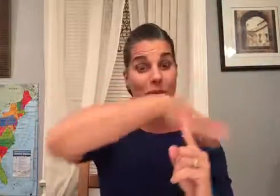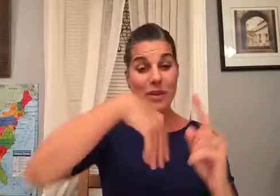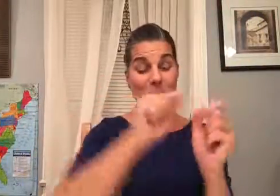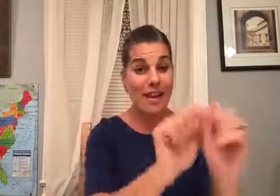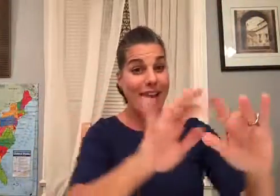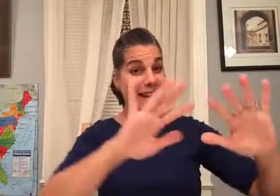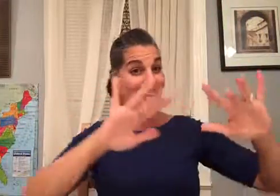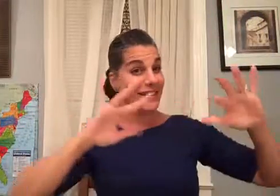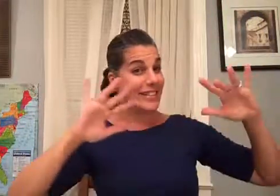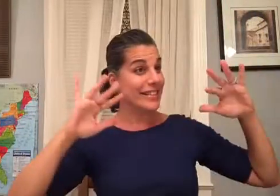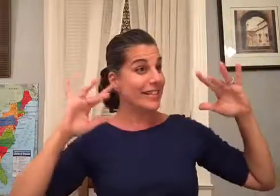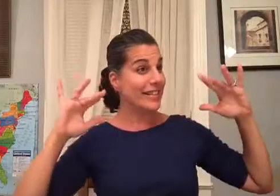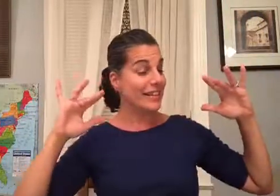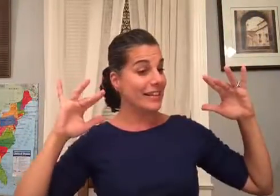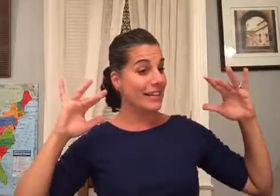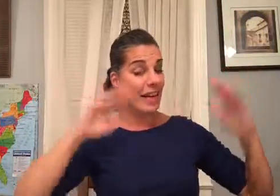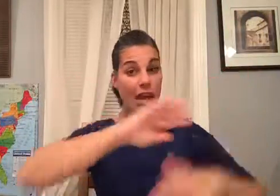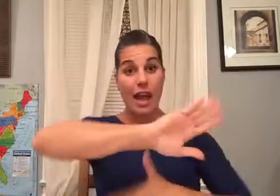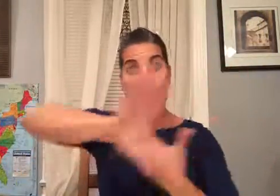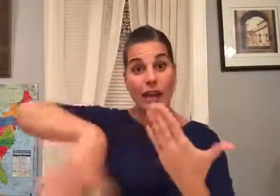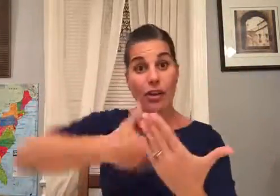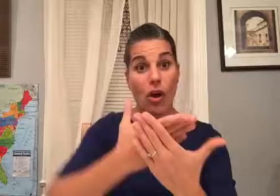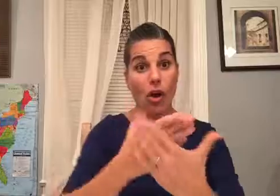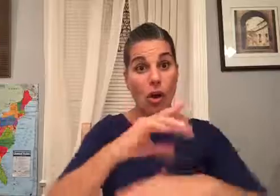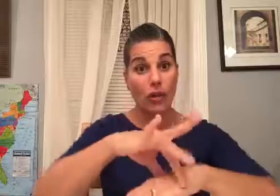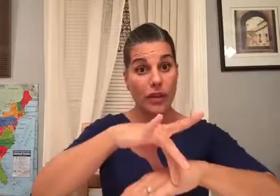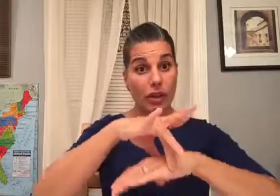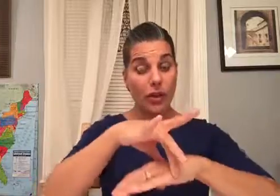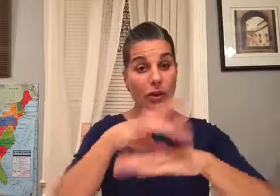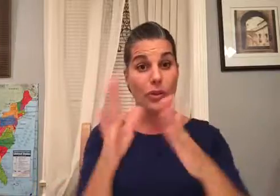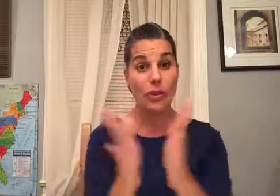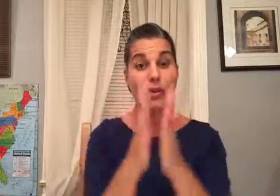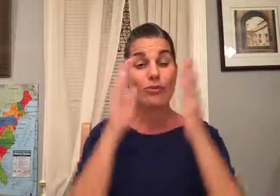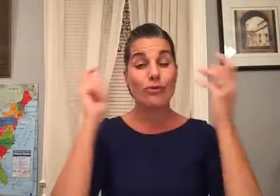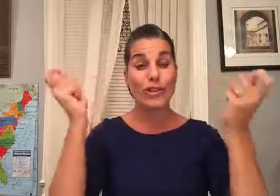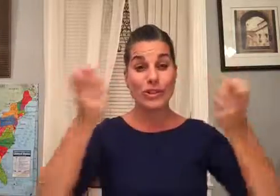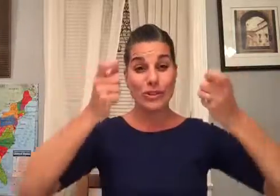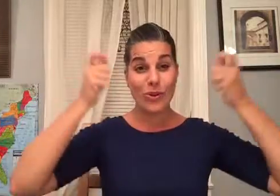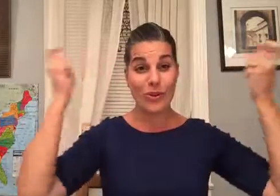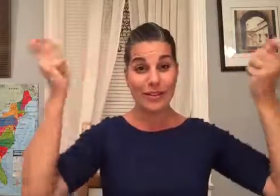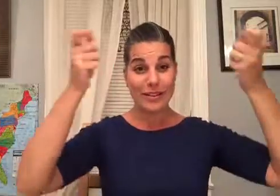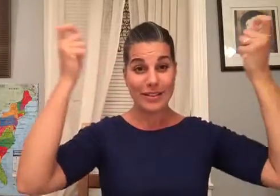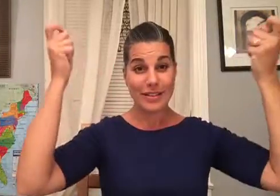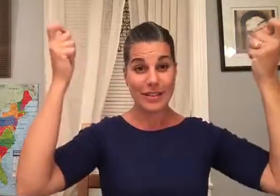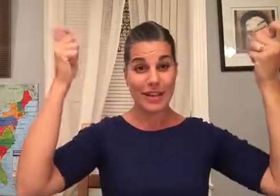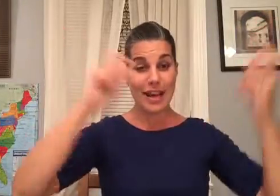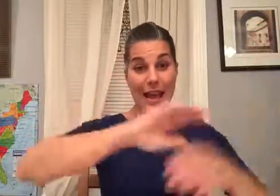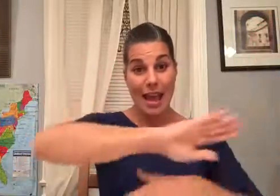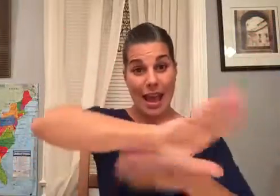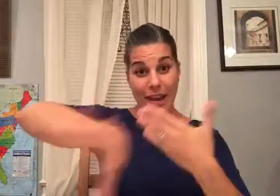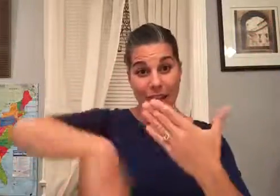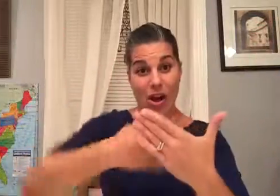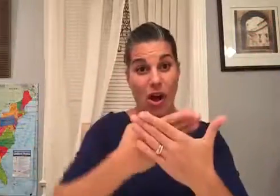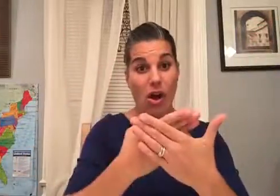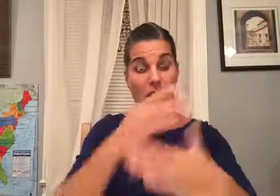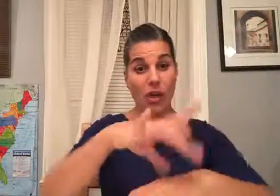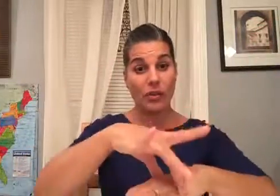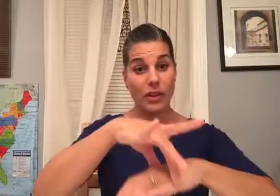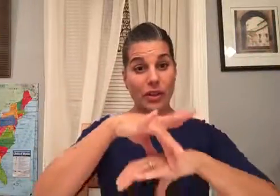clothed in majesty, and all the earth rejoice, and all the